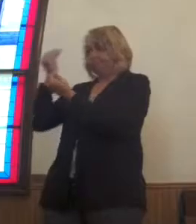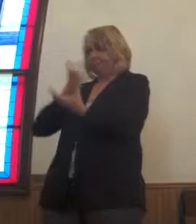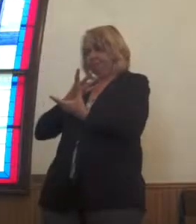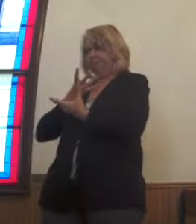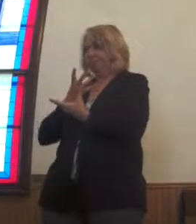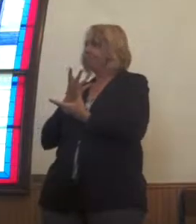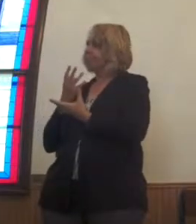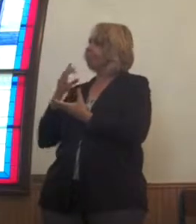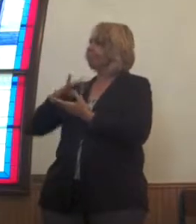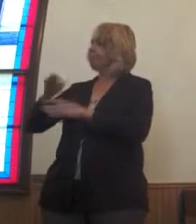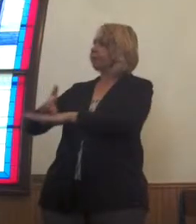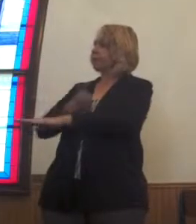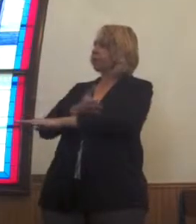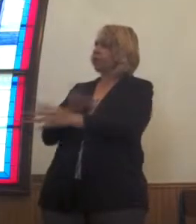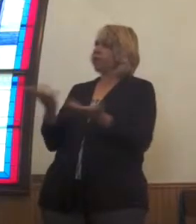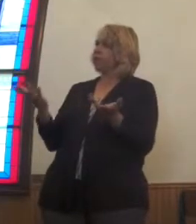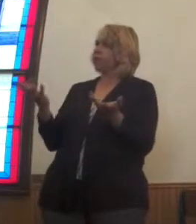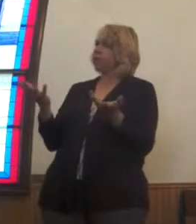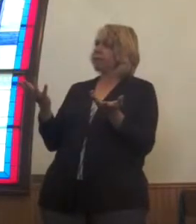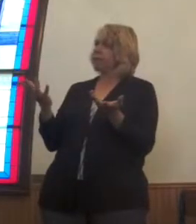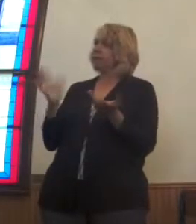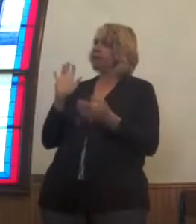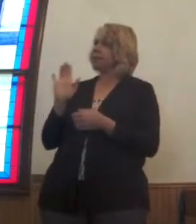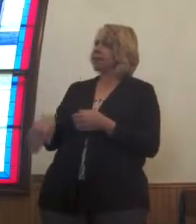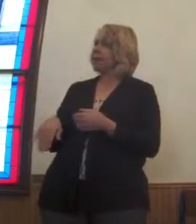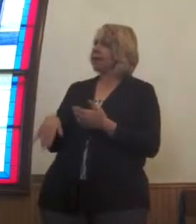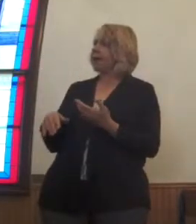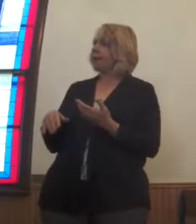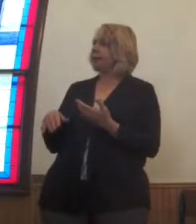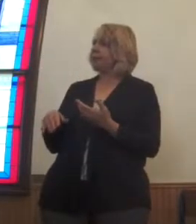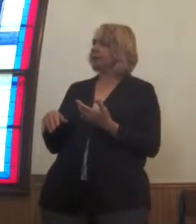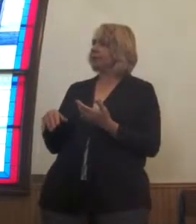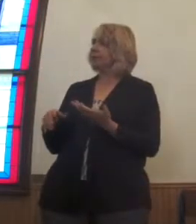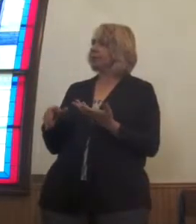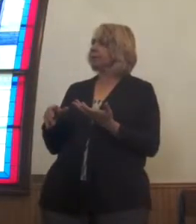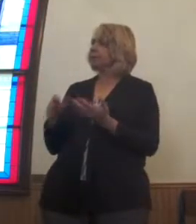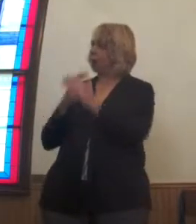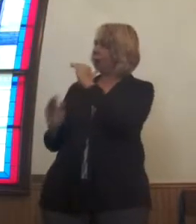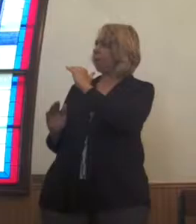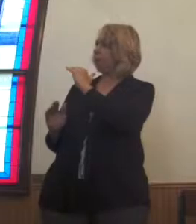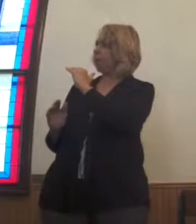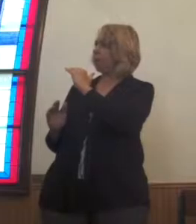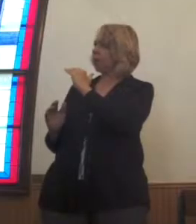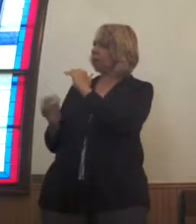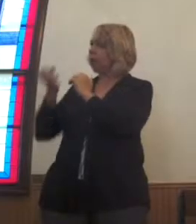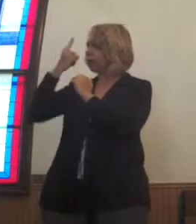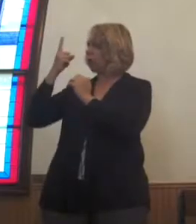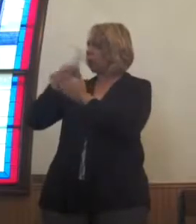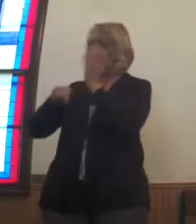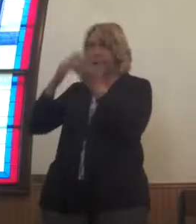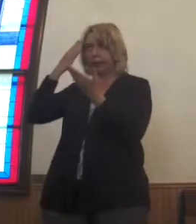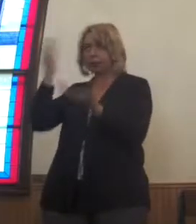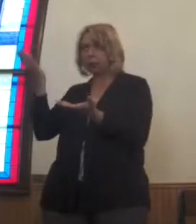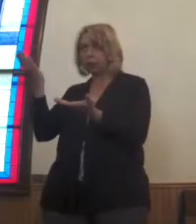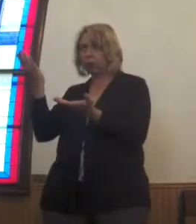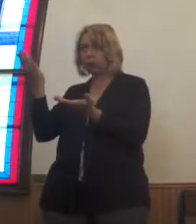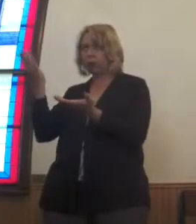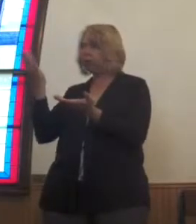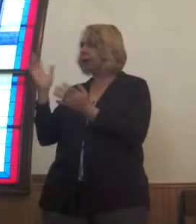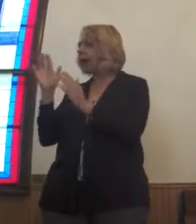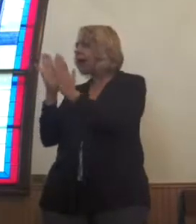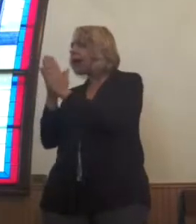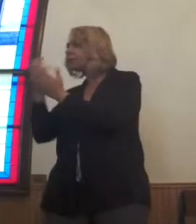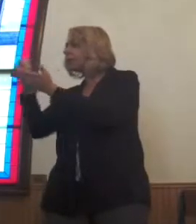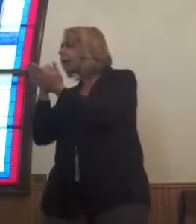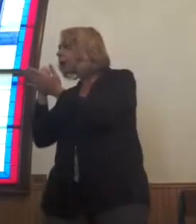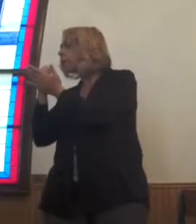us, that's not being humble. So we need to take that step back and listen. Yeah, we may have